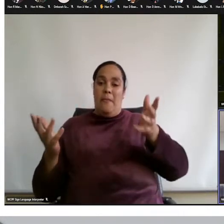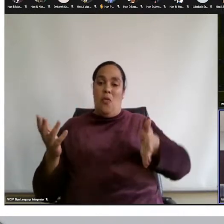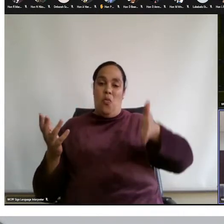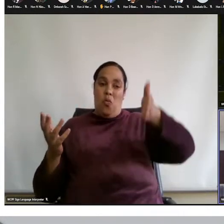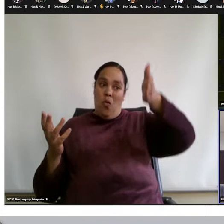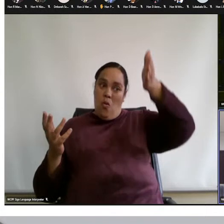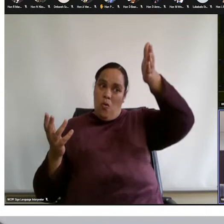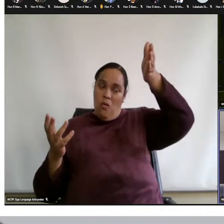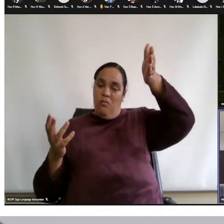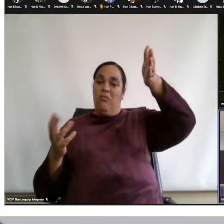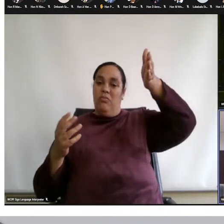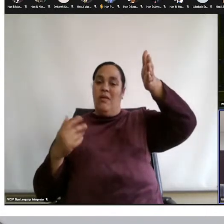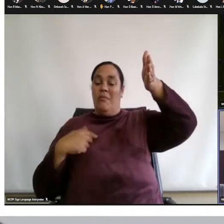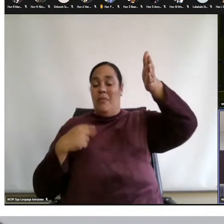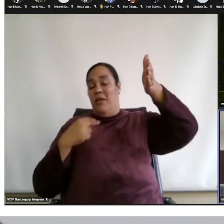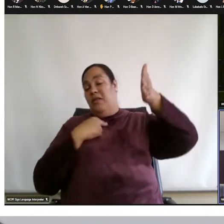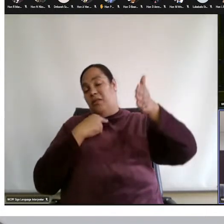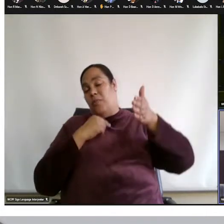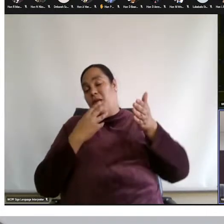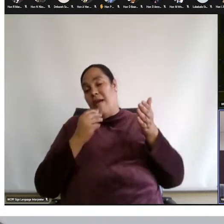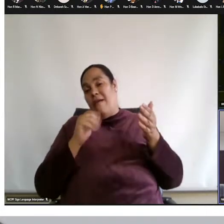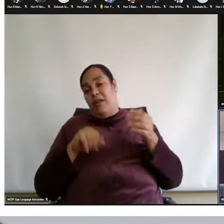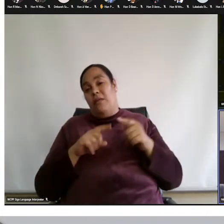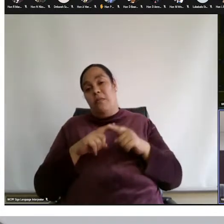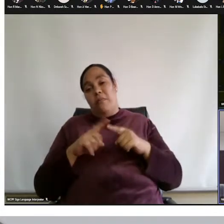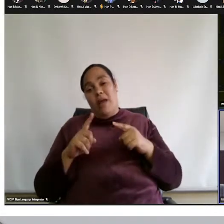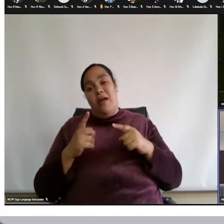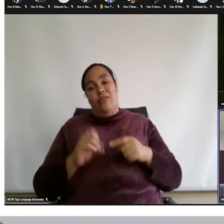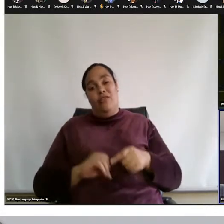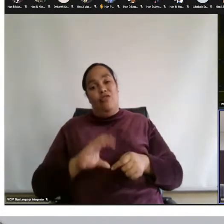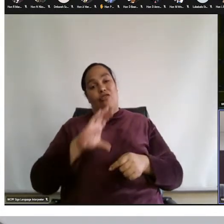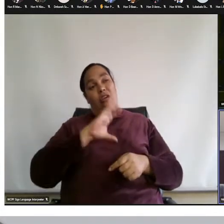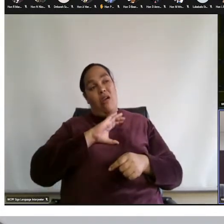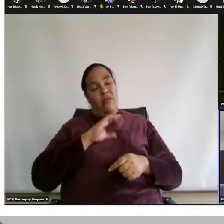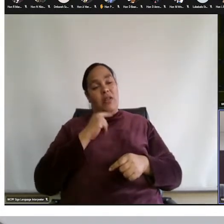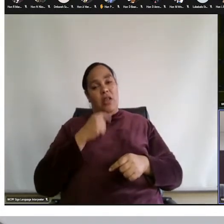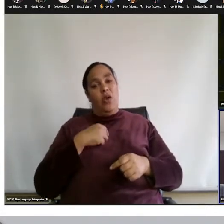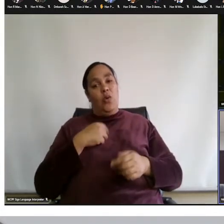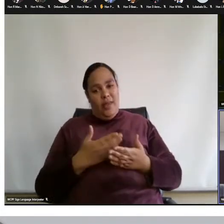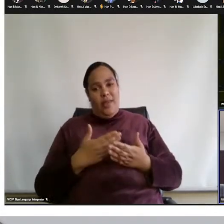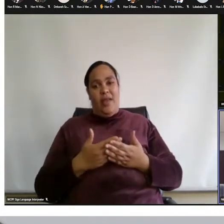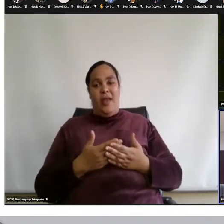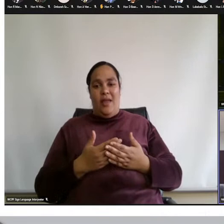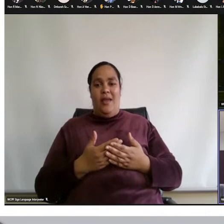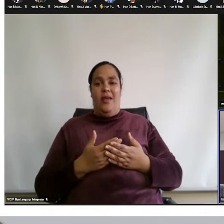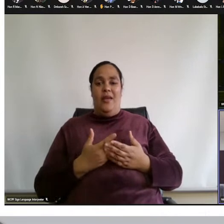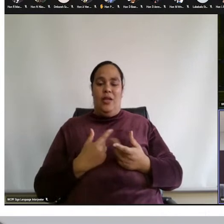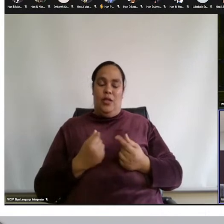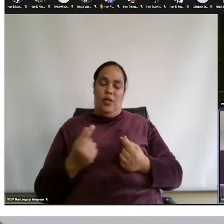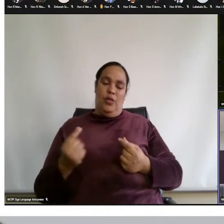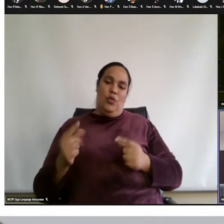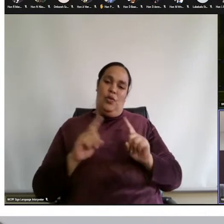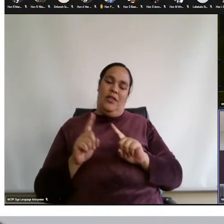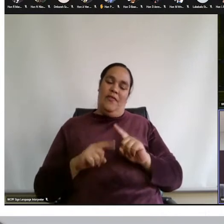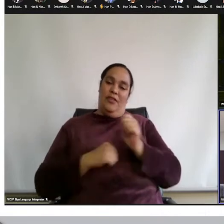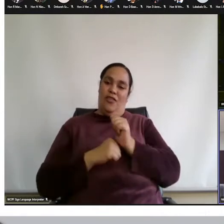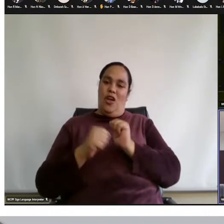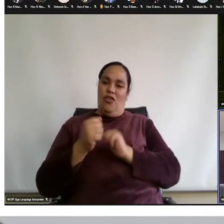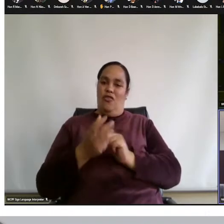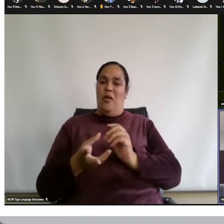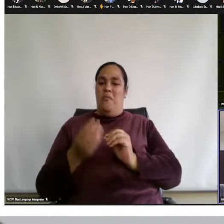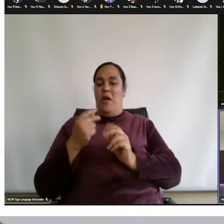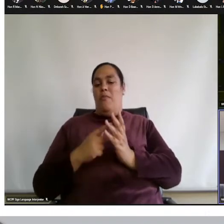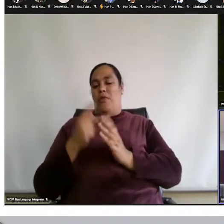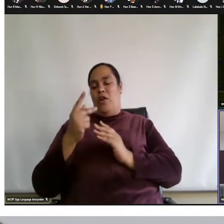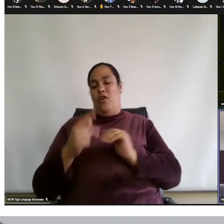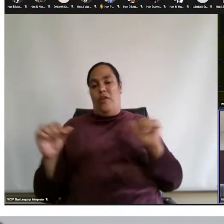So I'm disappointed, but determined, confident that we will be able, through our various structures, to get this project back